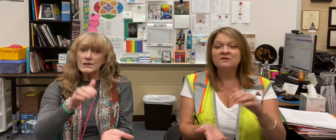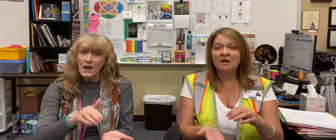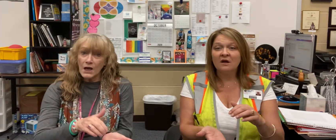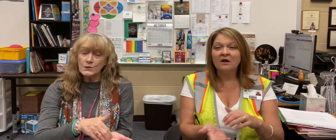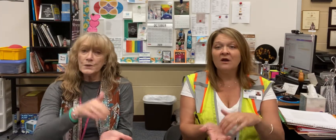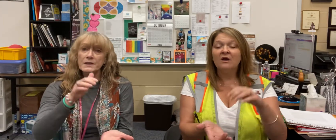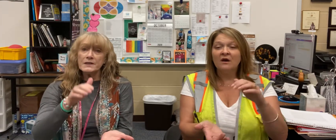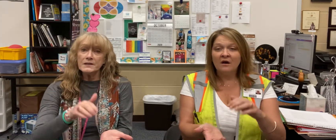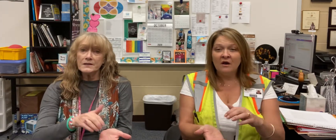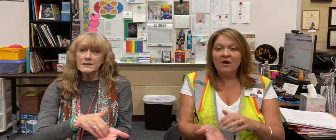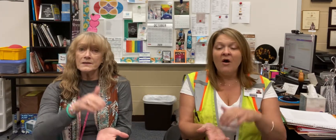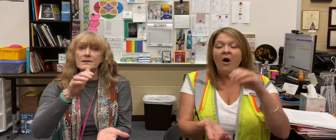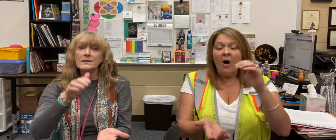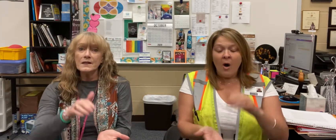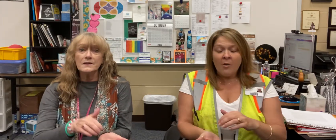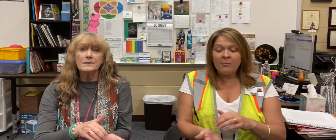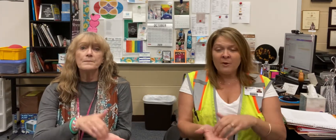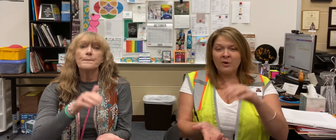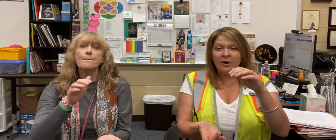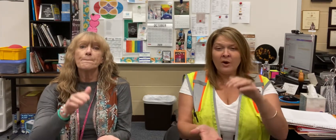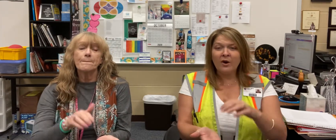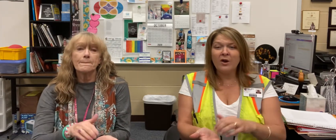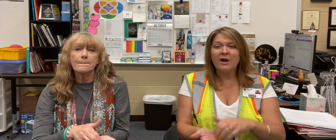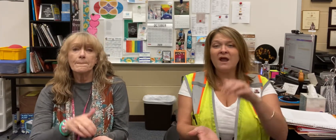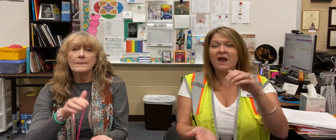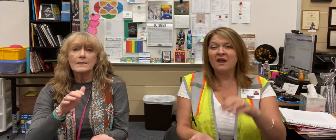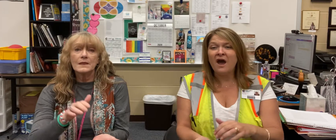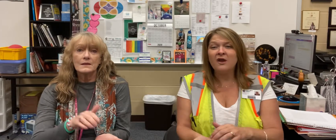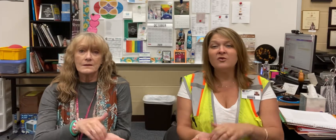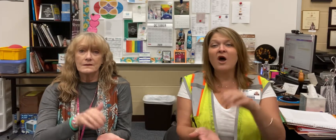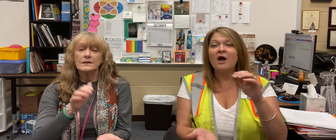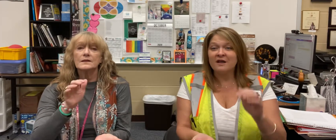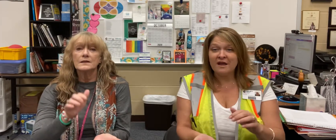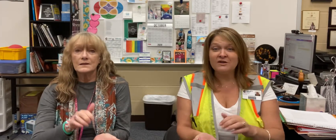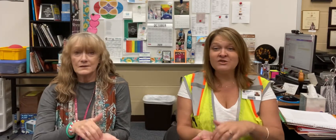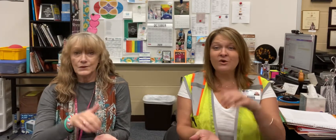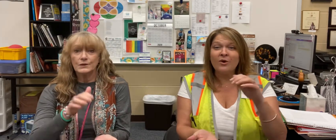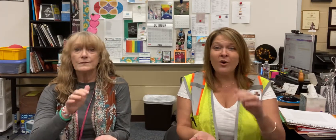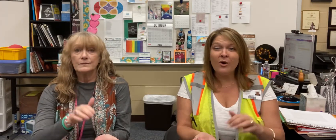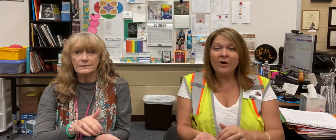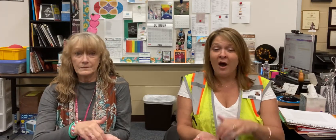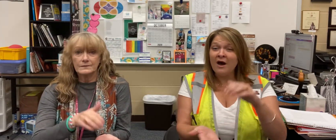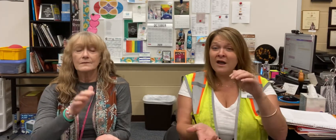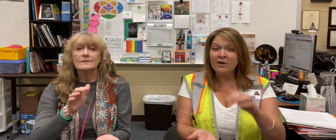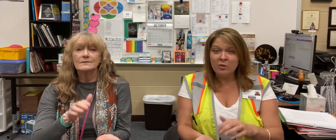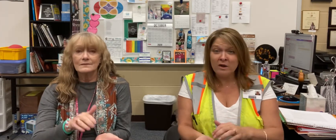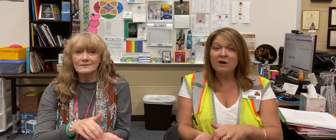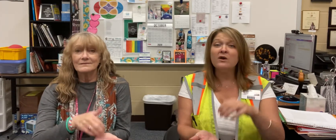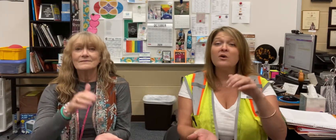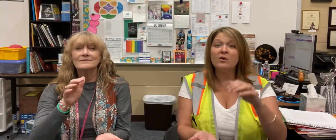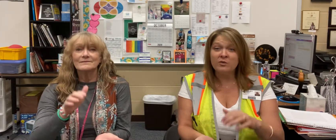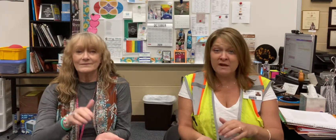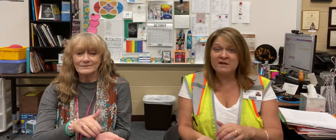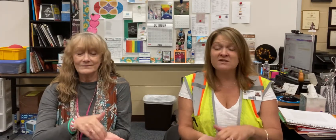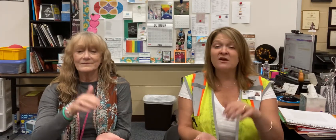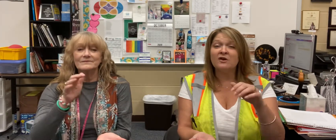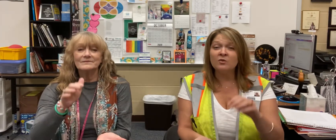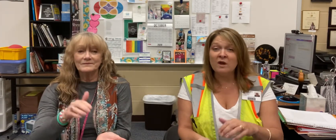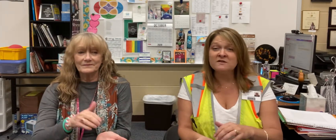at will. Blue lake and rocky shore, I will return once